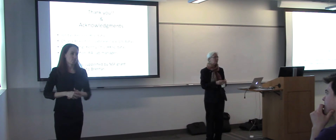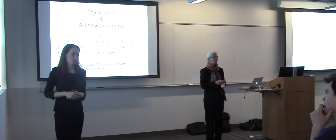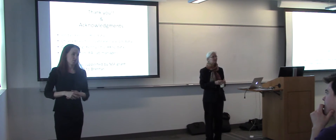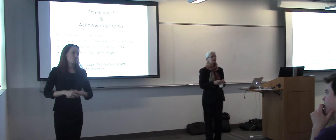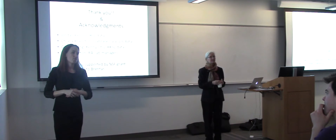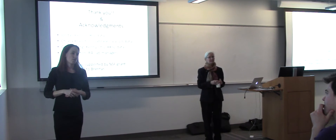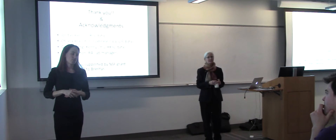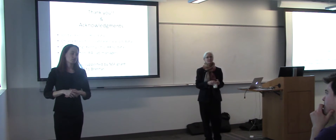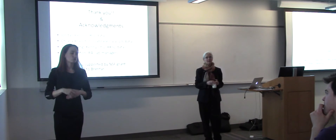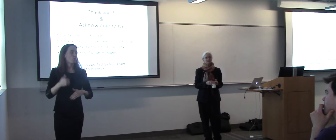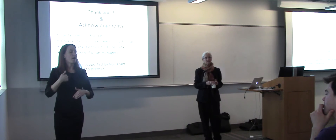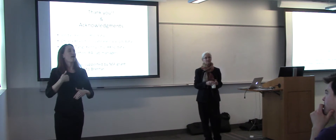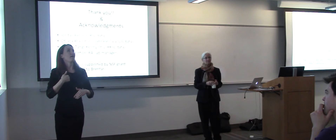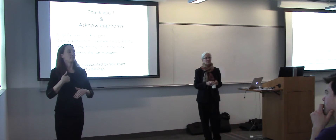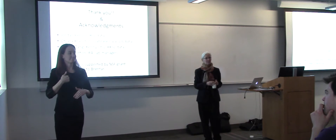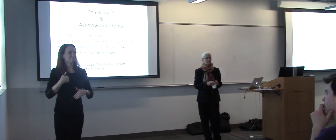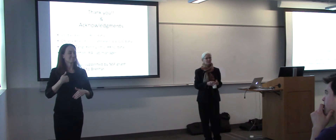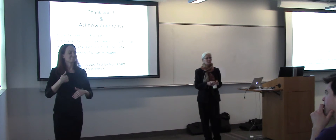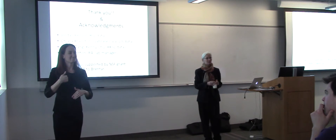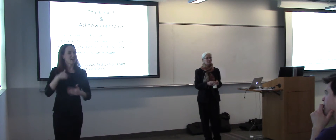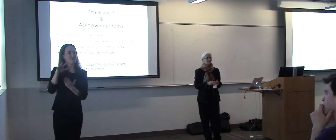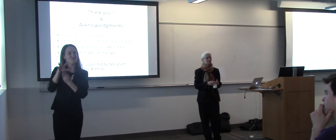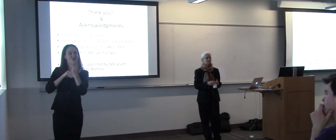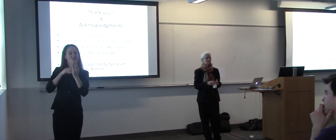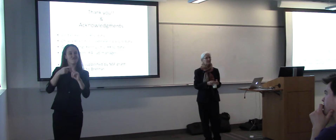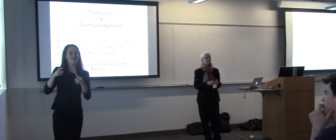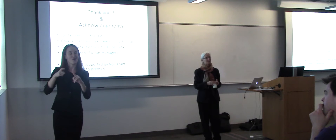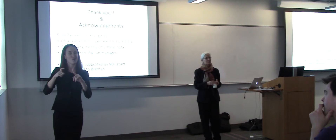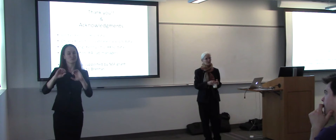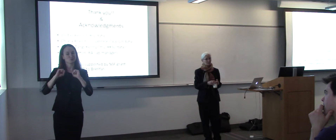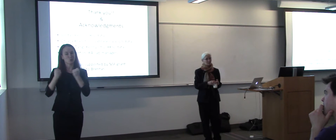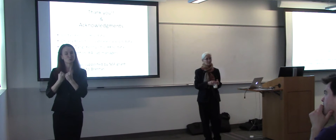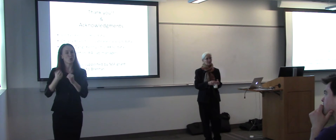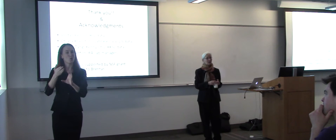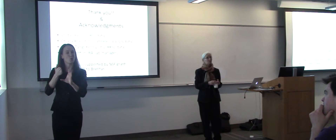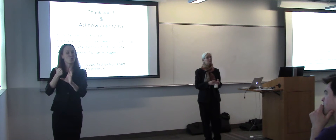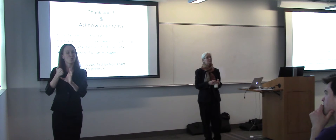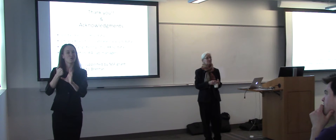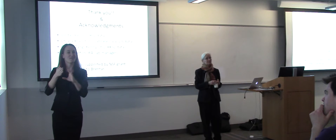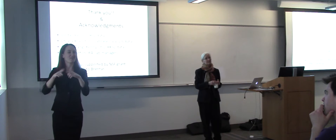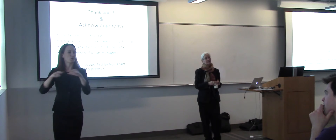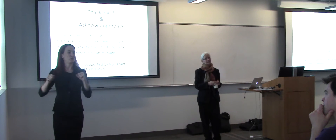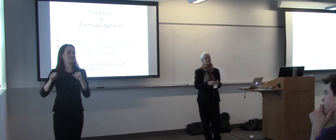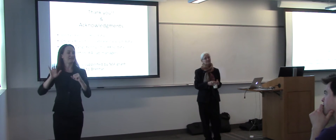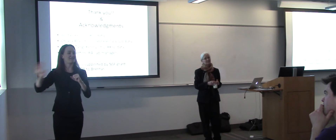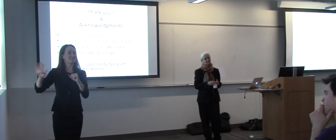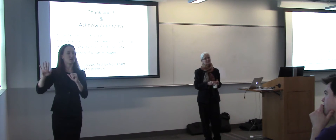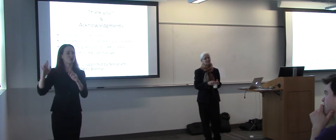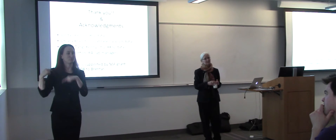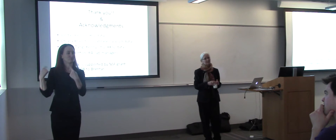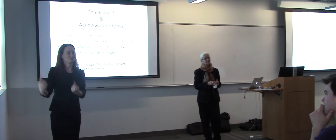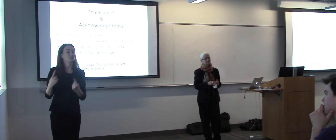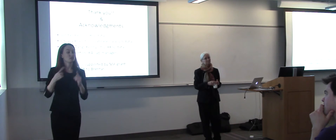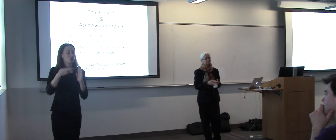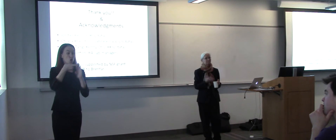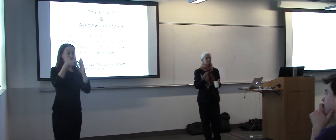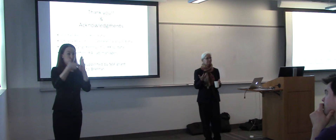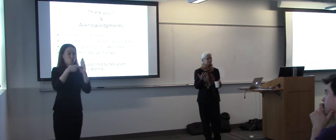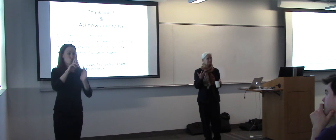I suppose I've taken the lesson from the sociolinguistic playbook, though. A rule is something that is statistically